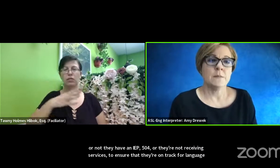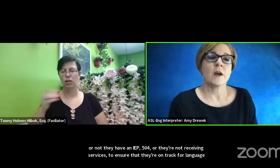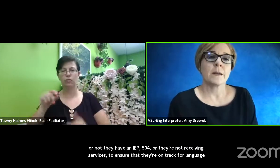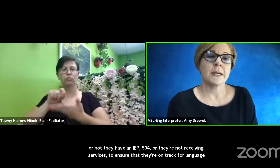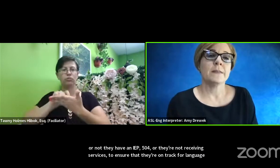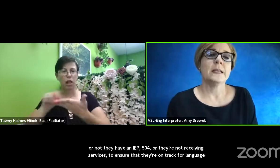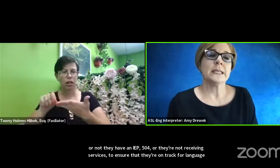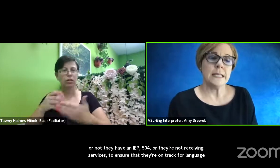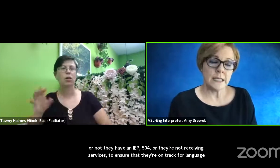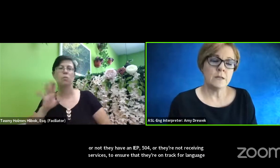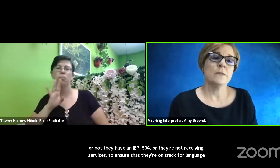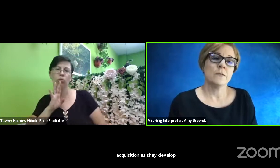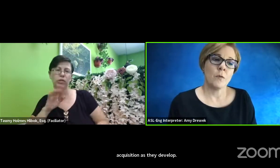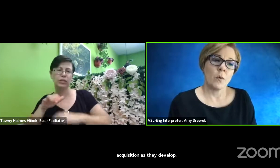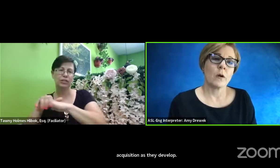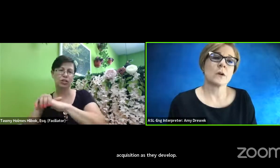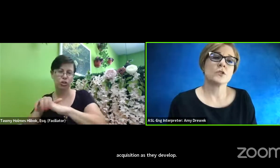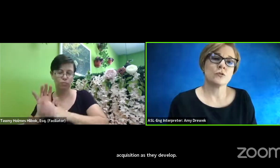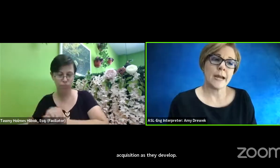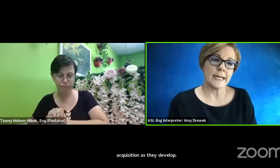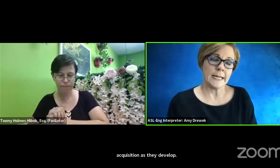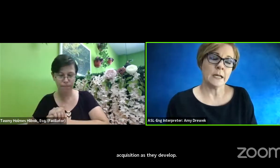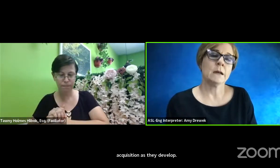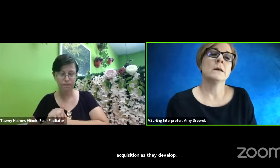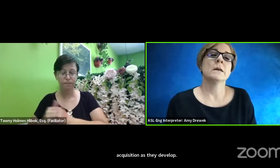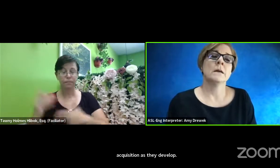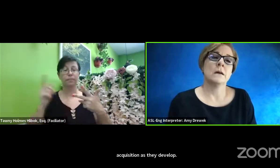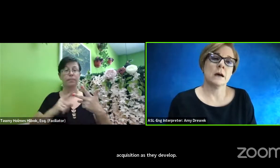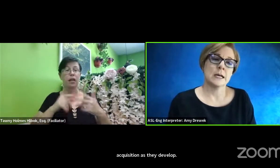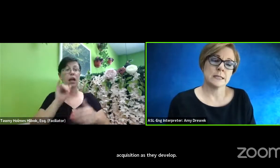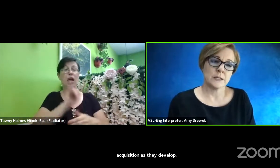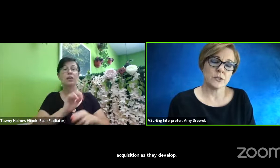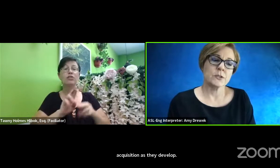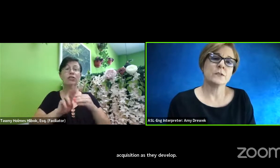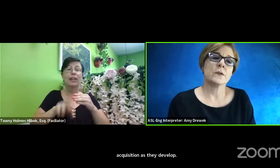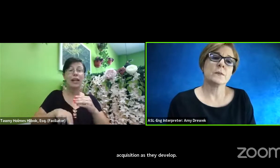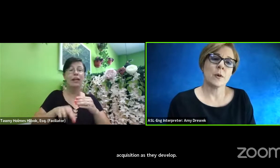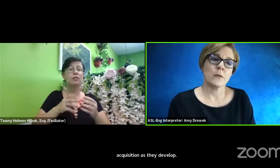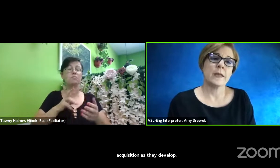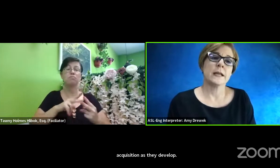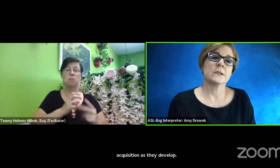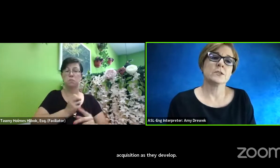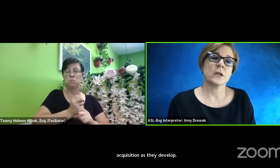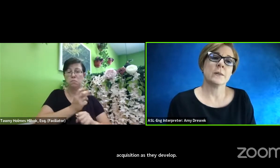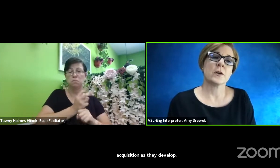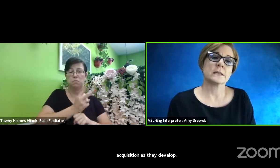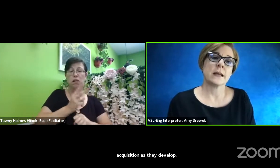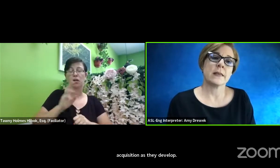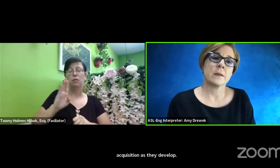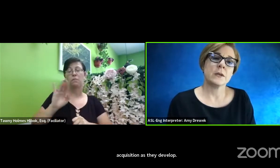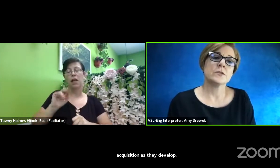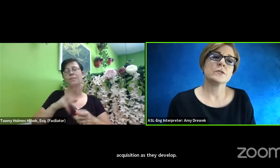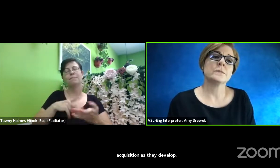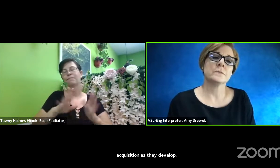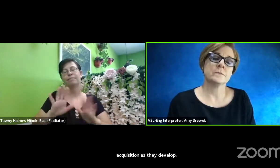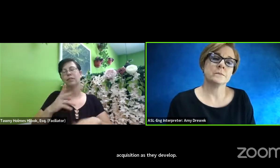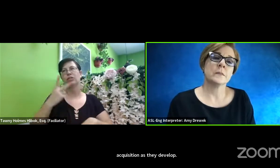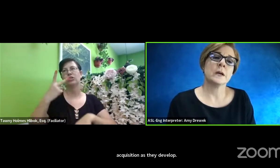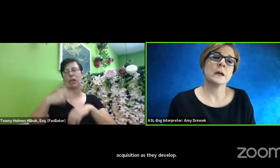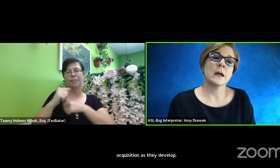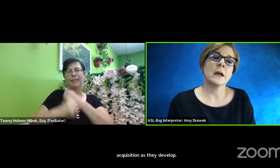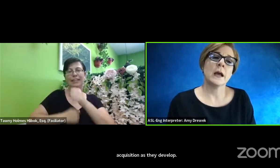So the team recommended the need for training assessors for both English and American Sign